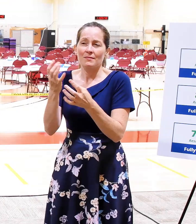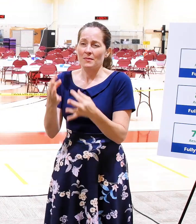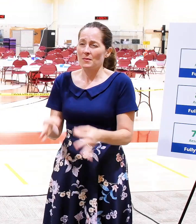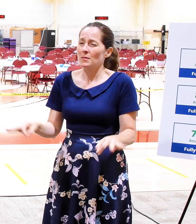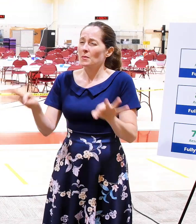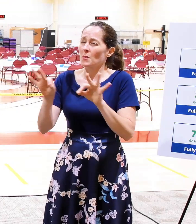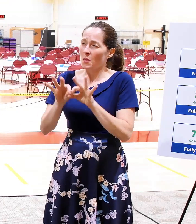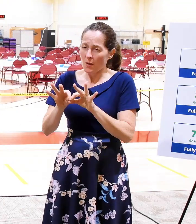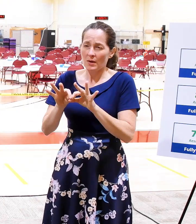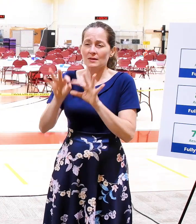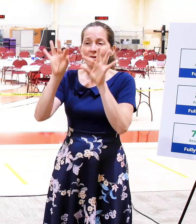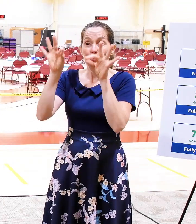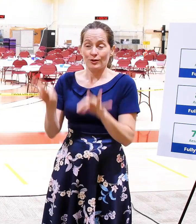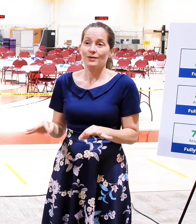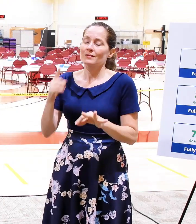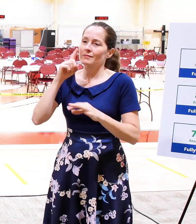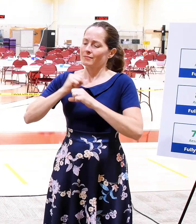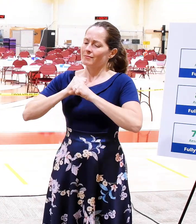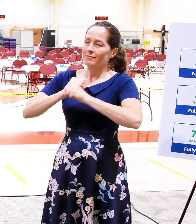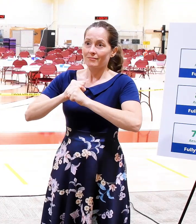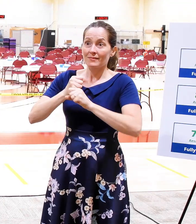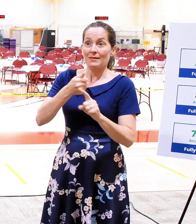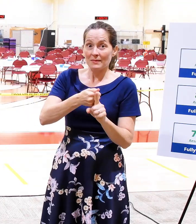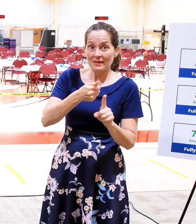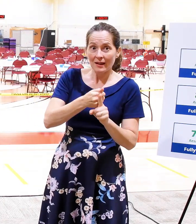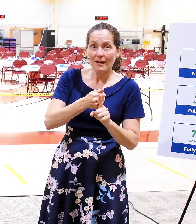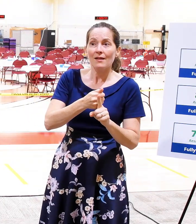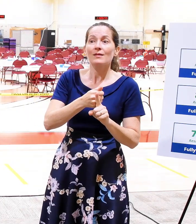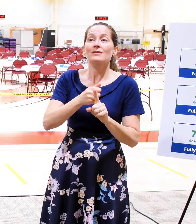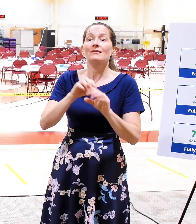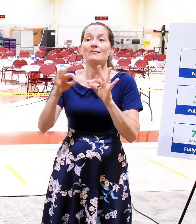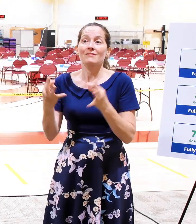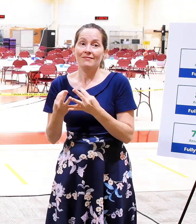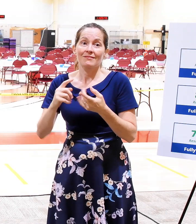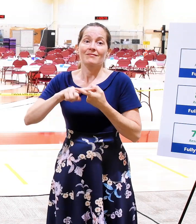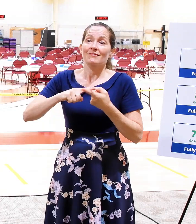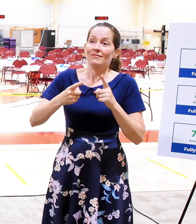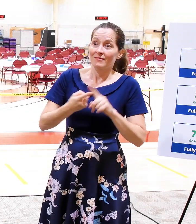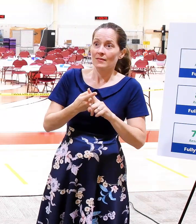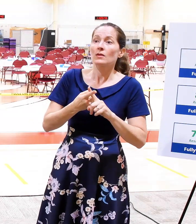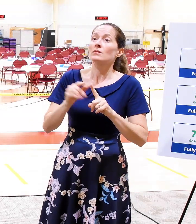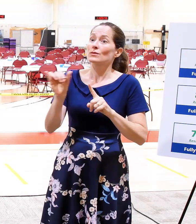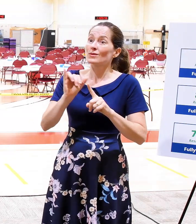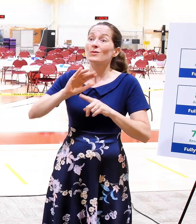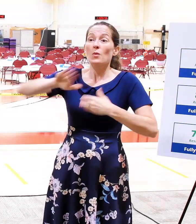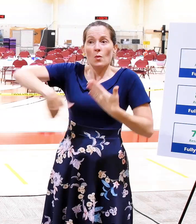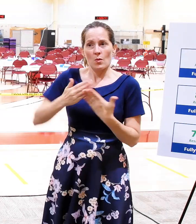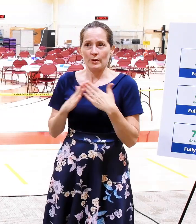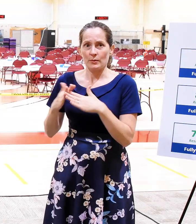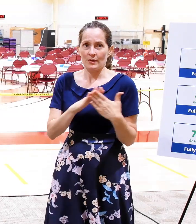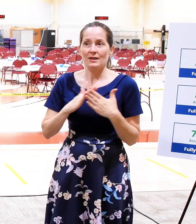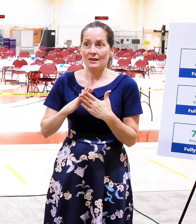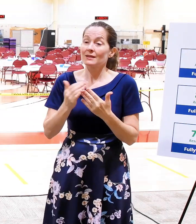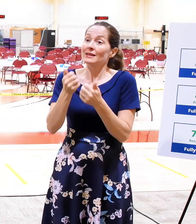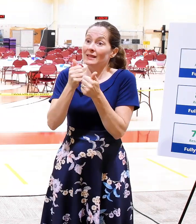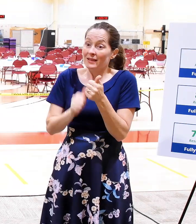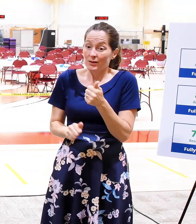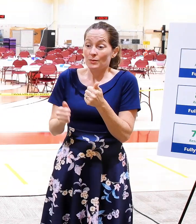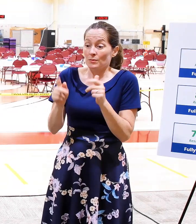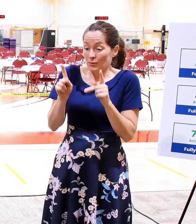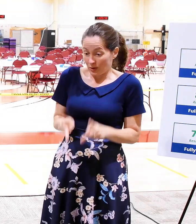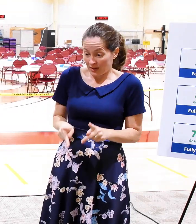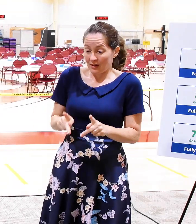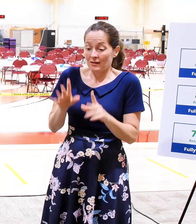themselves, their loved ones, and our community. Every person who gets vaccinated is significantly less